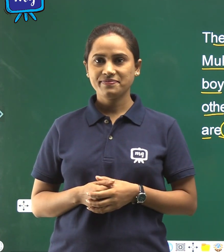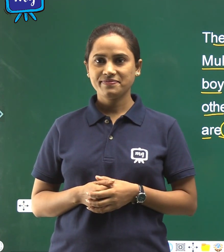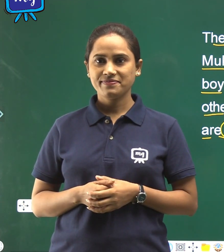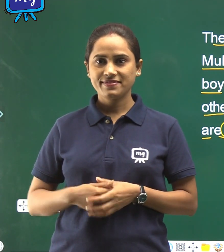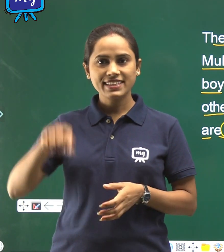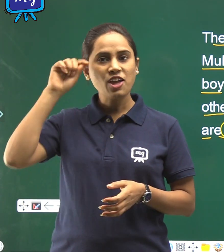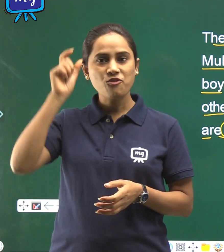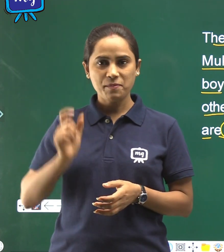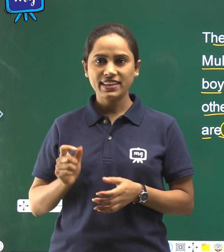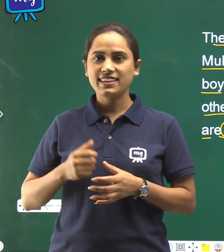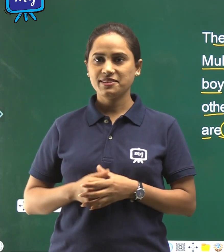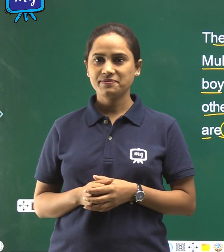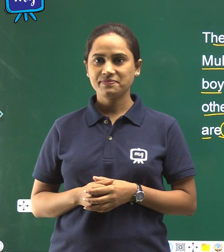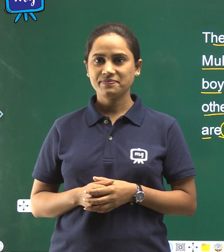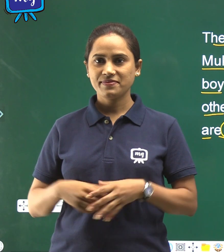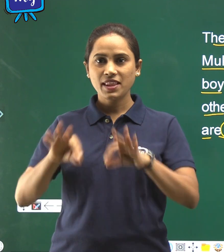family,